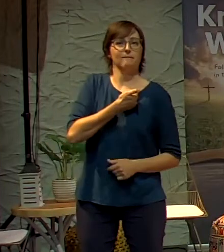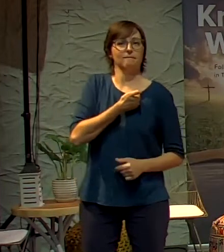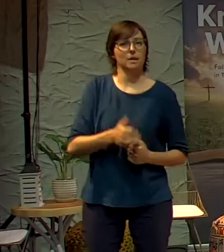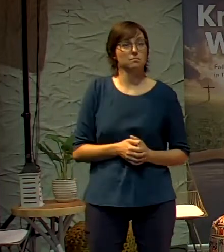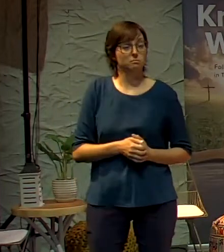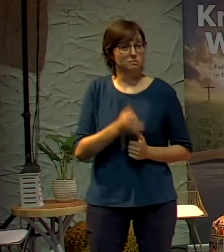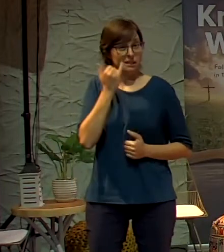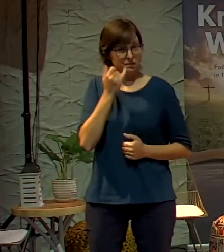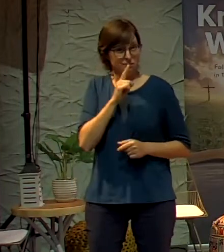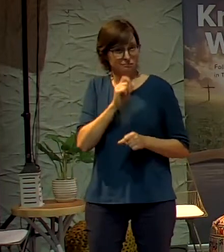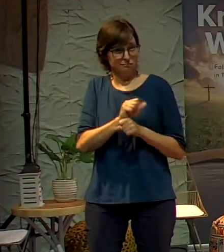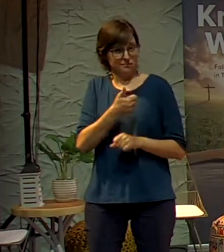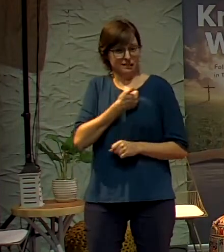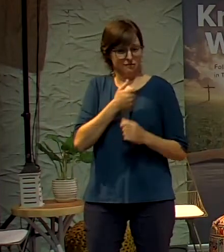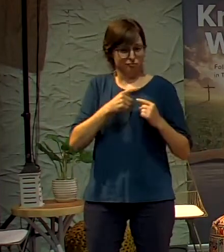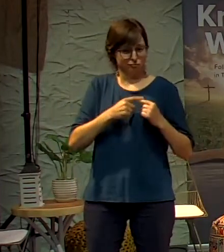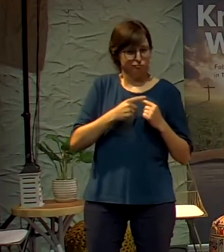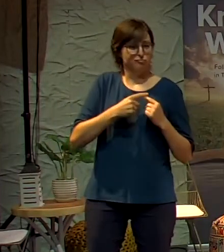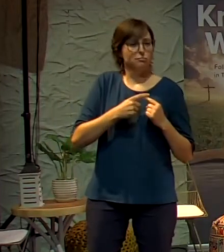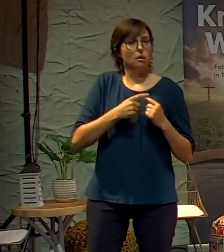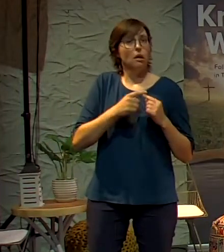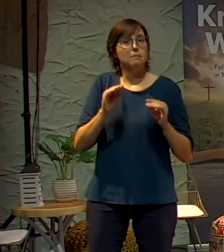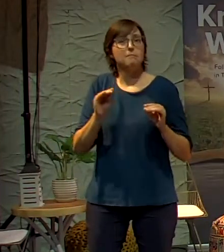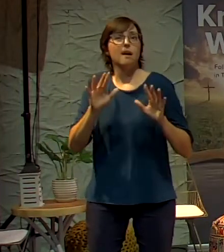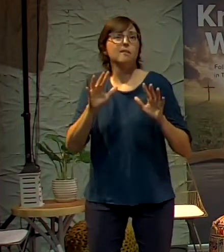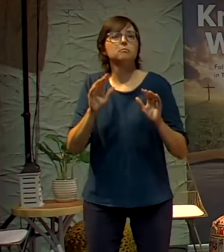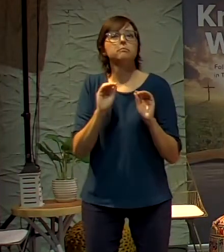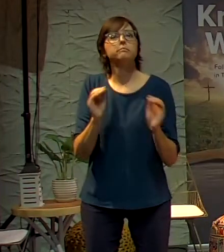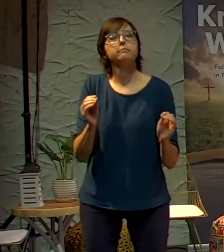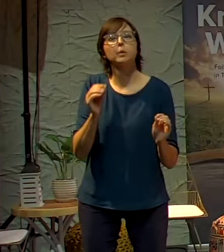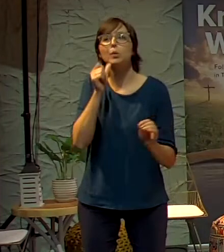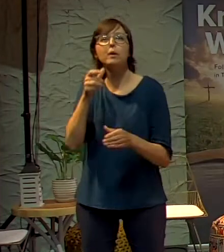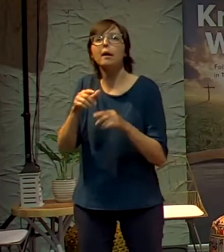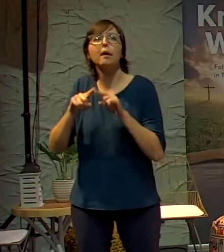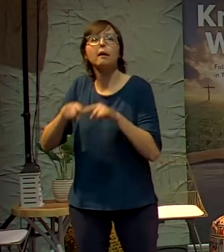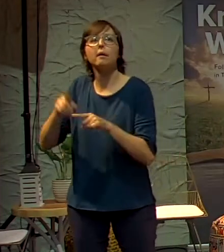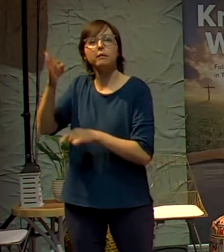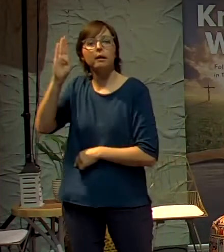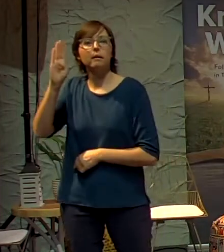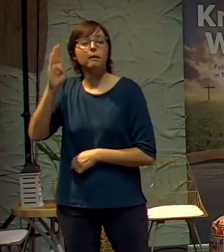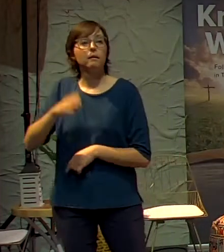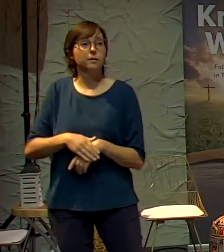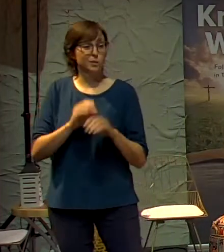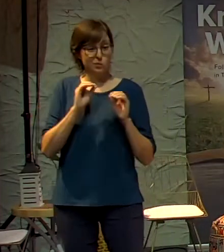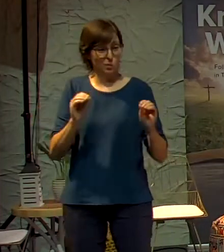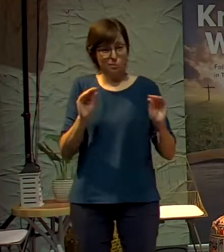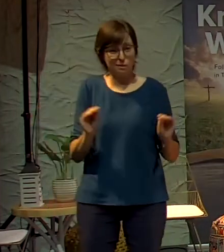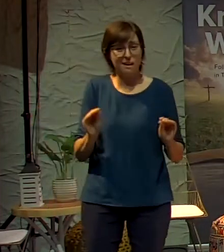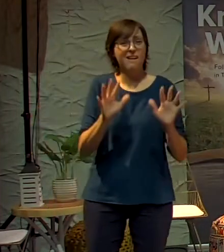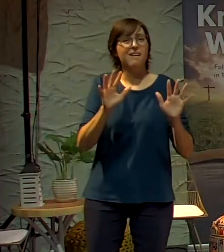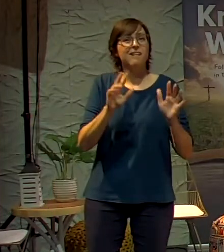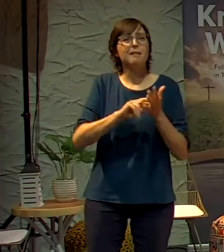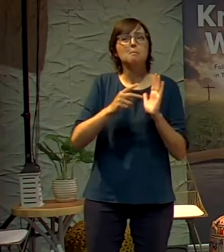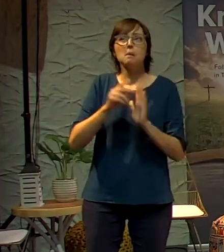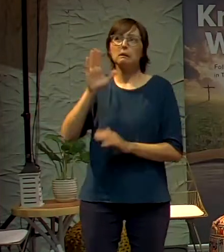self-reliant, you're not gonna get a lot of miracles because you're not relying on God. And because you not get a lot of miracles, you're not going to witness the power